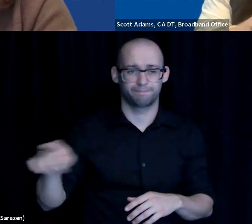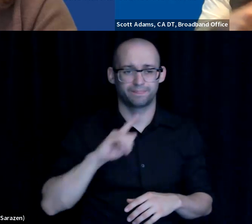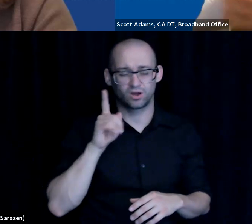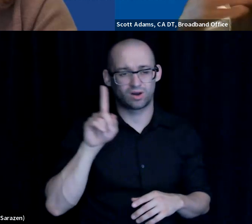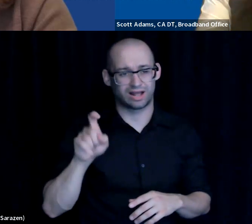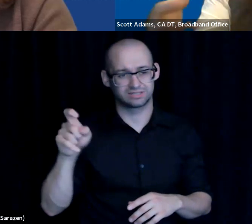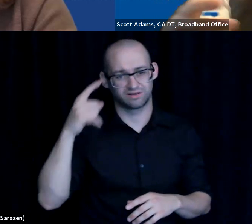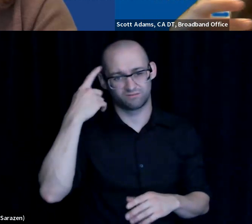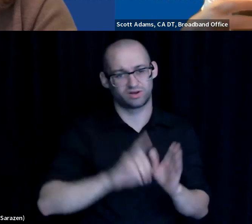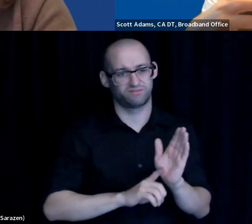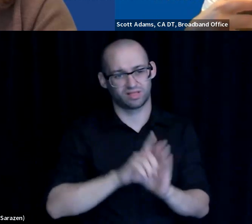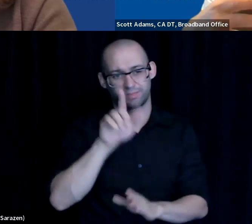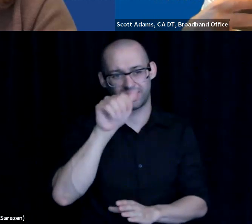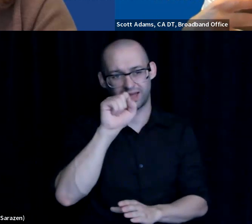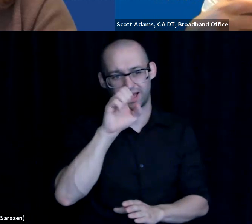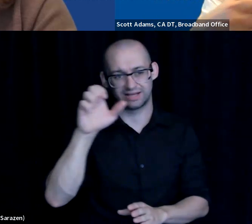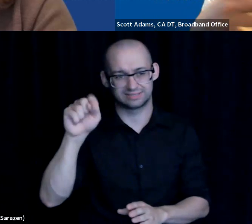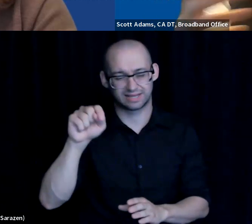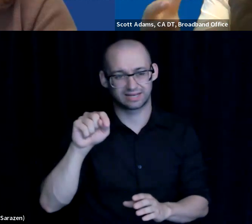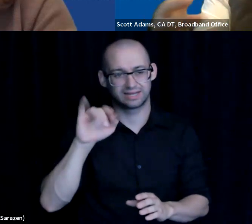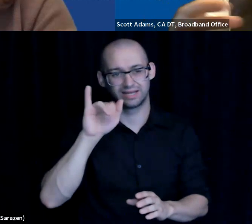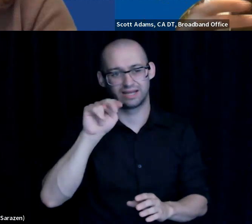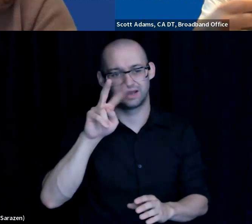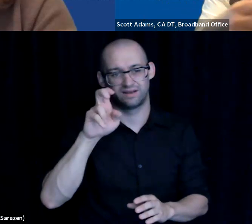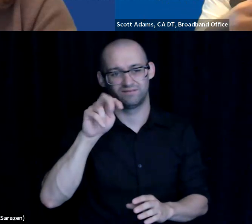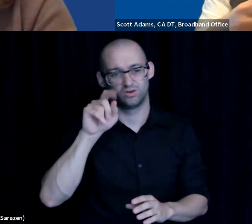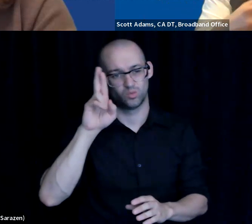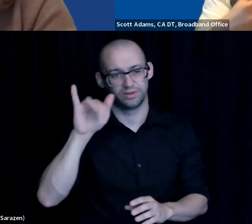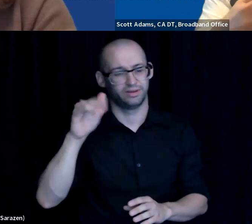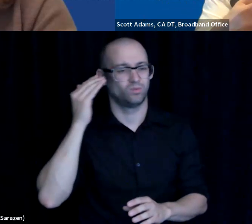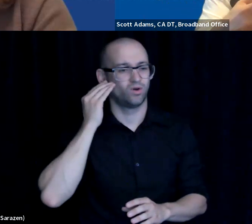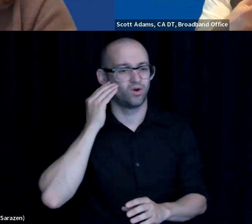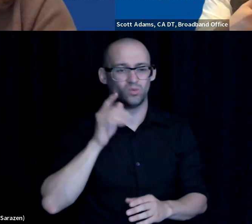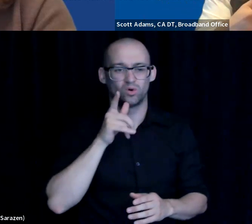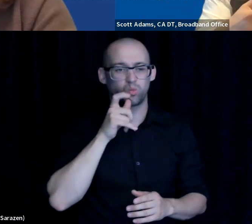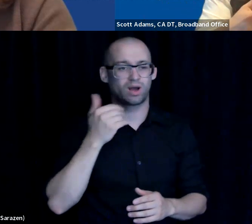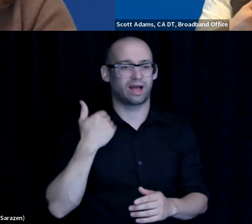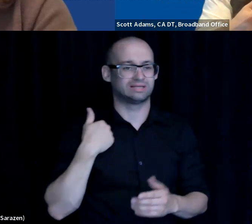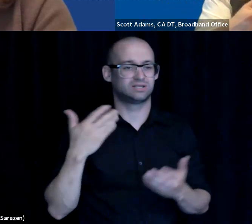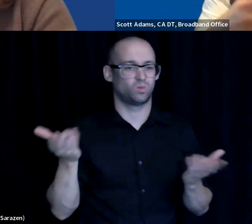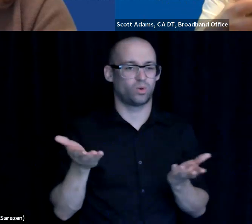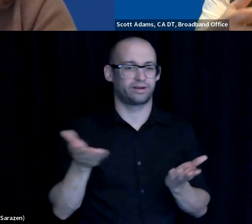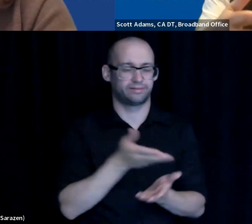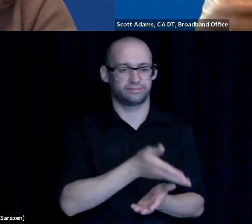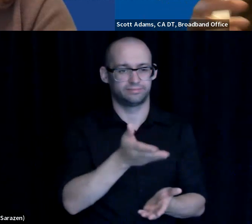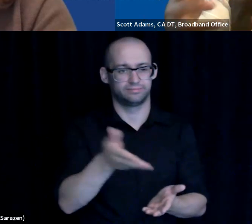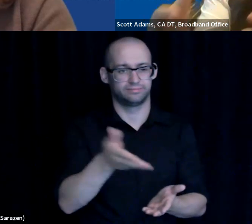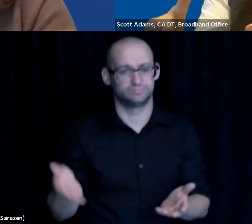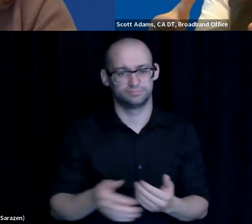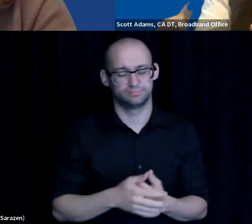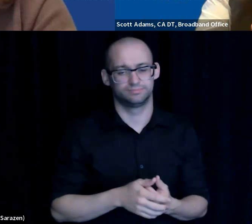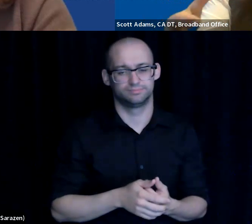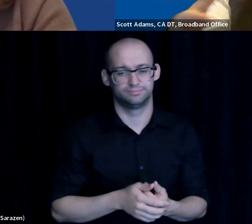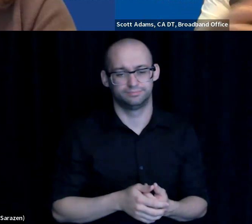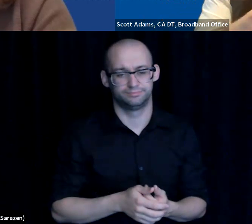develop an asset inventory throughout the state of organizations that are working on digital equity